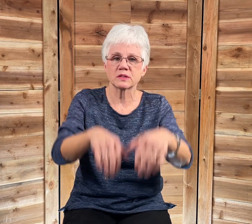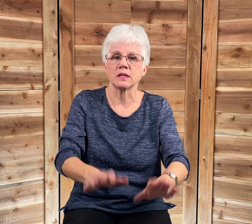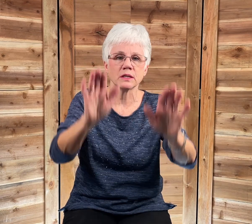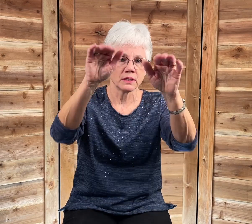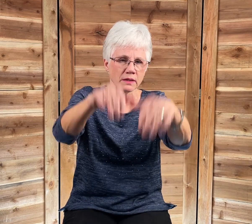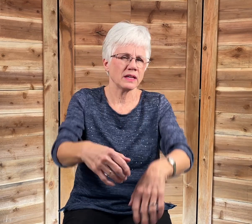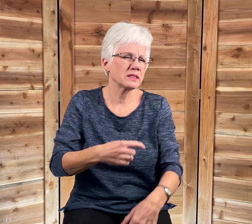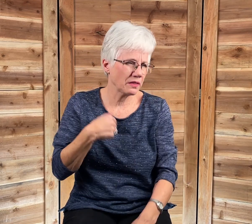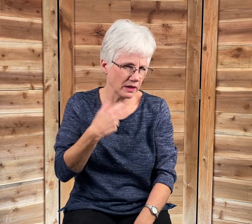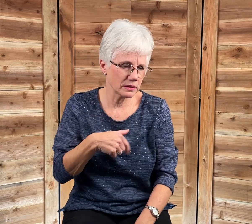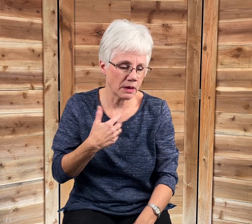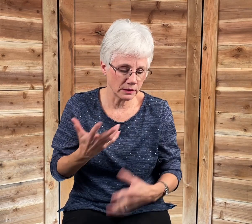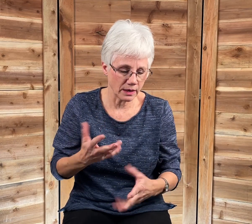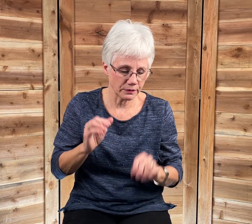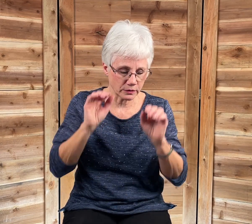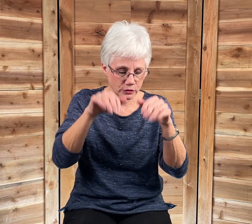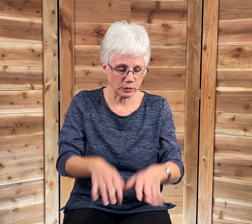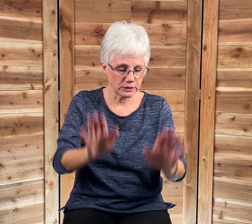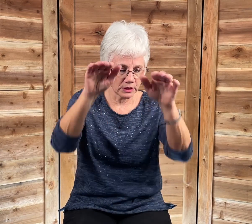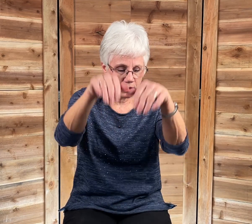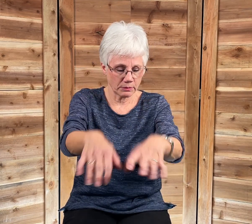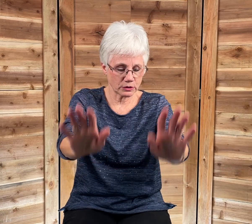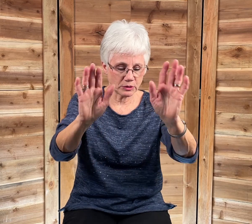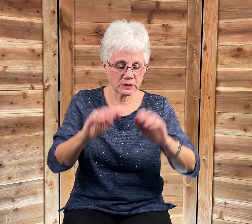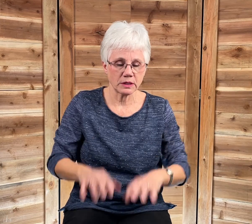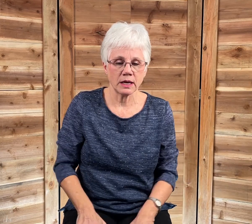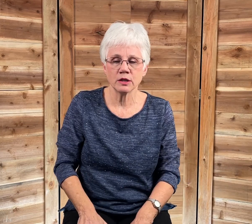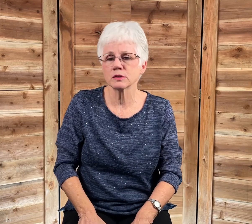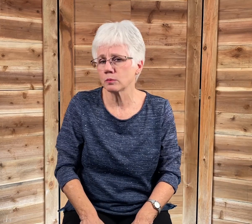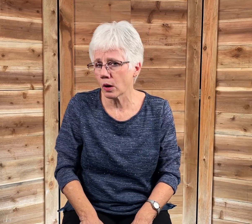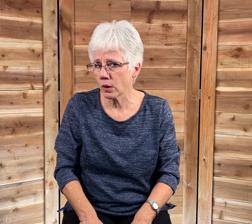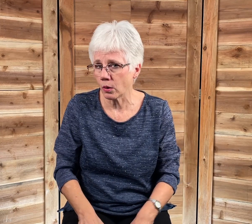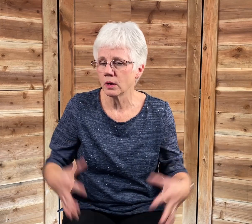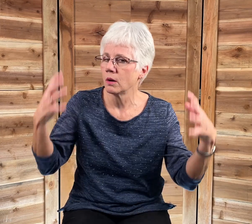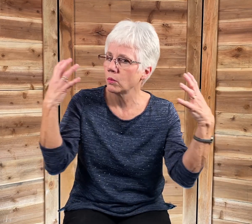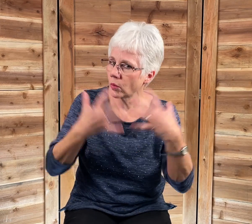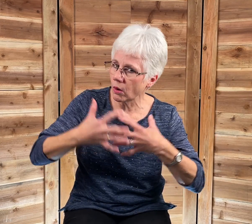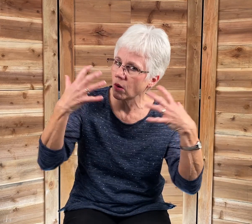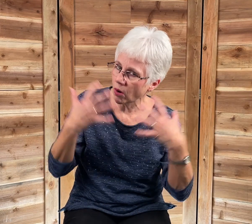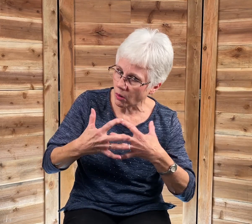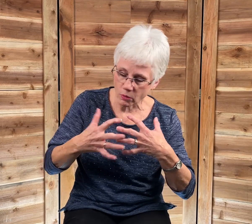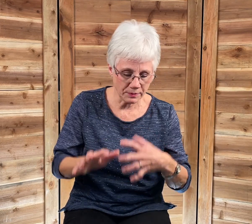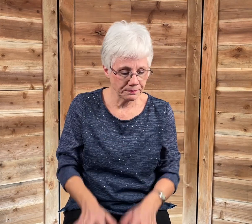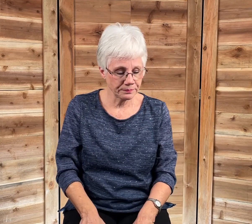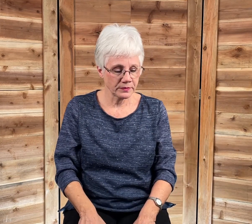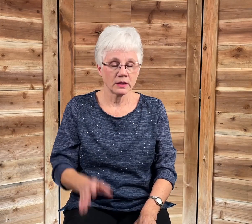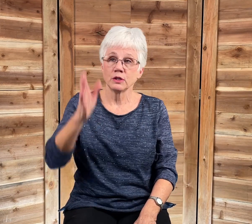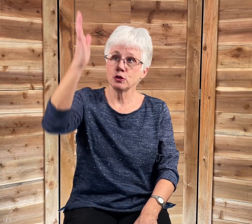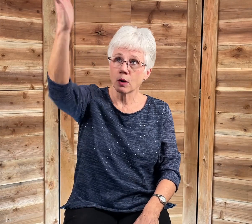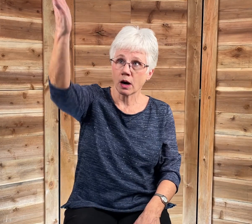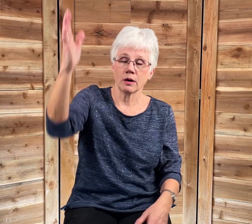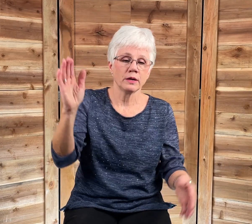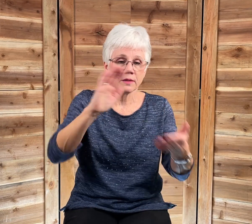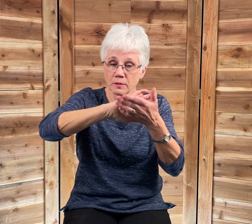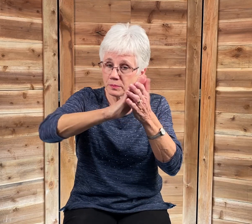troubled sea. That's the things in my life that are troubled, in my troubled sea. And here's the whoa, oh.